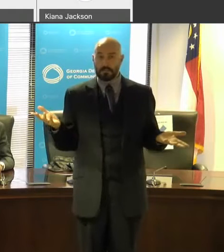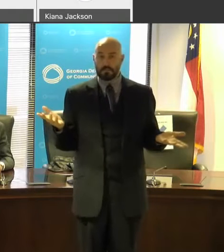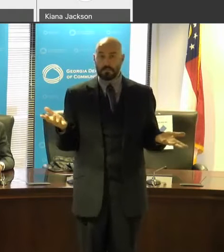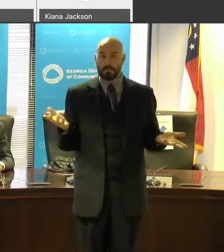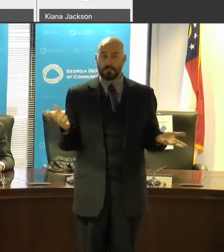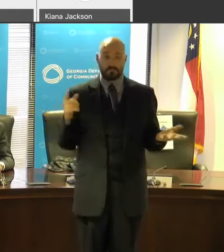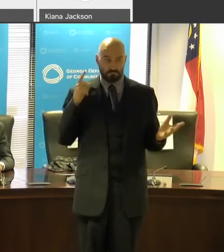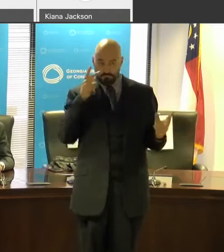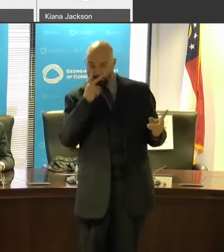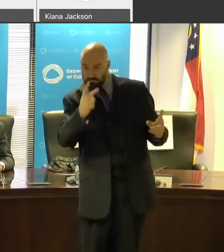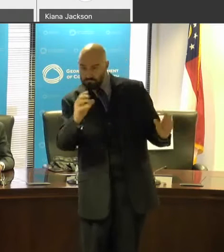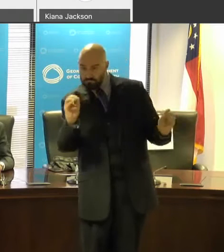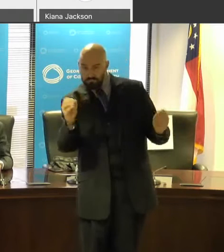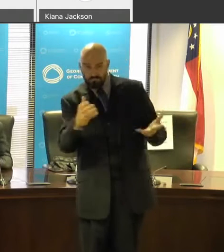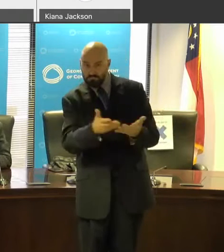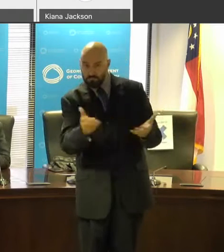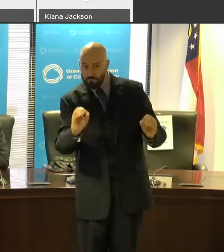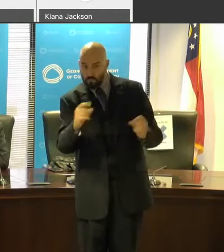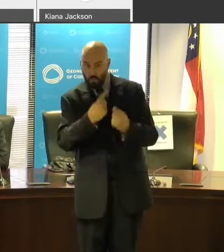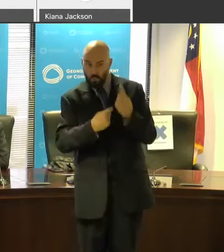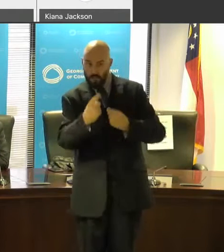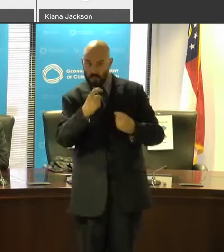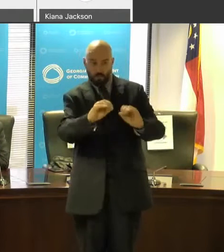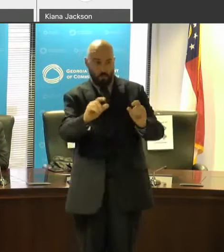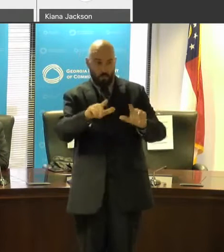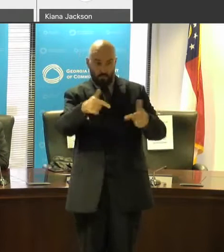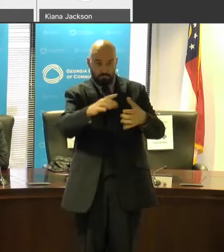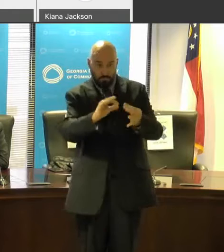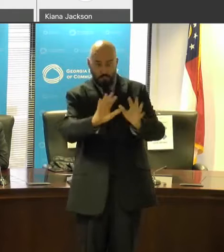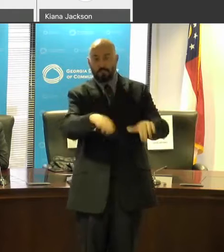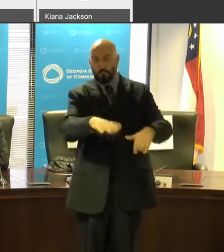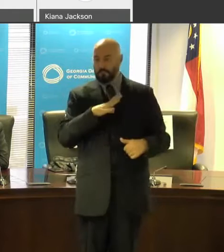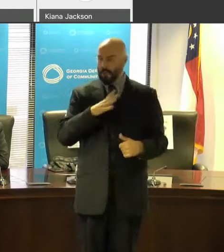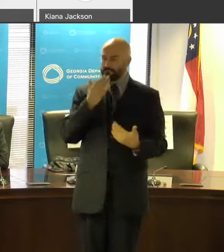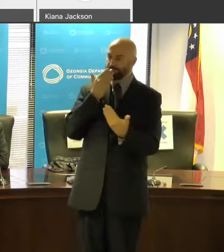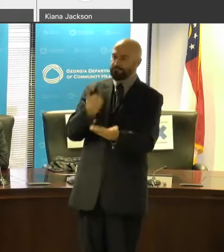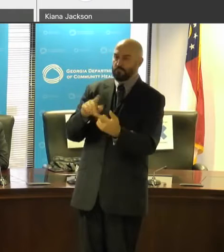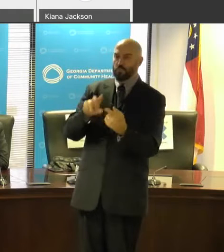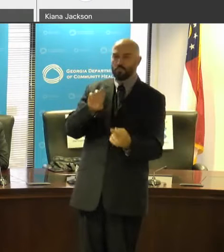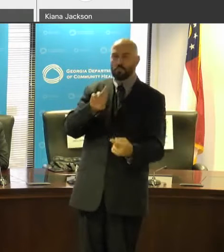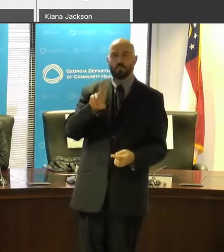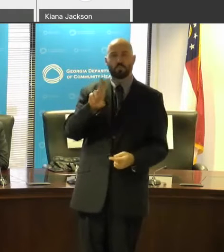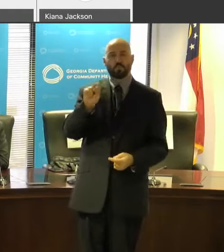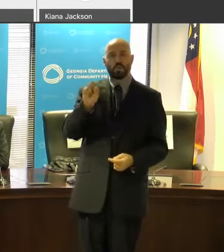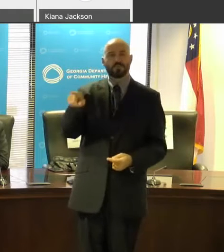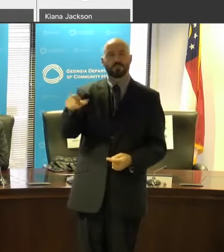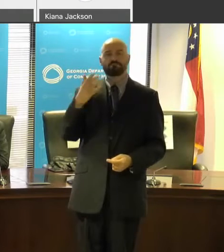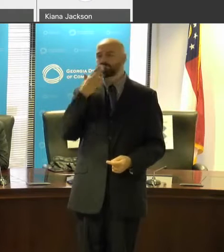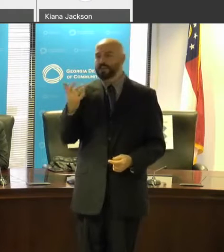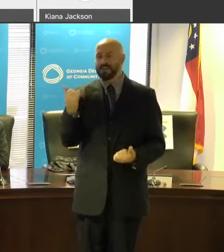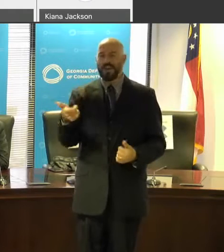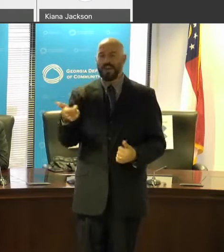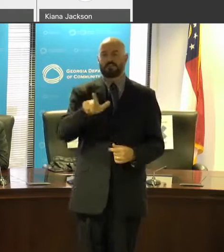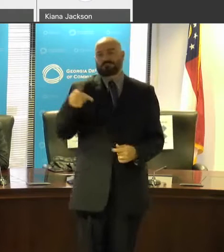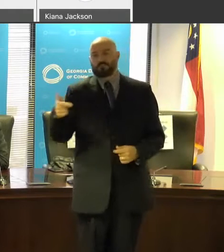Hearing none, we'll move to the, thanks, Russ, and we will move to the commissioner's report, and I'll turn it over to Commissioner